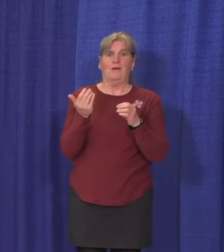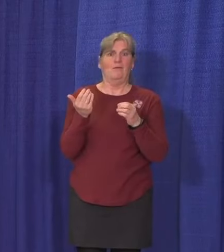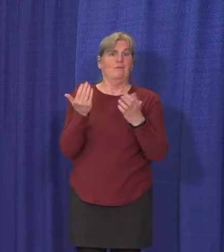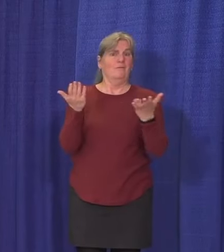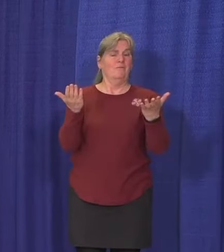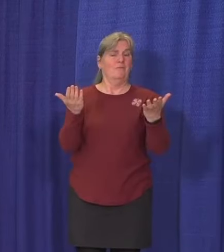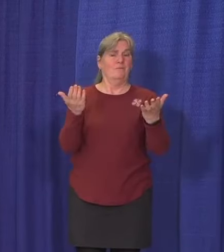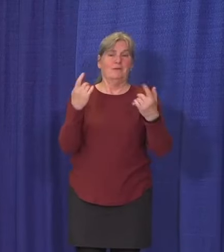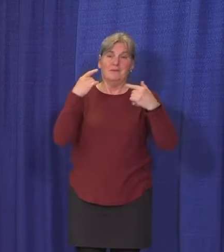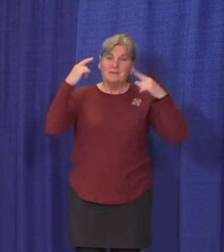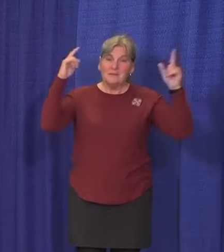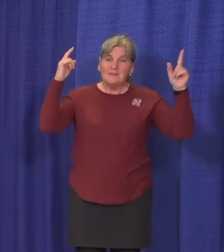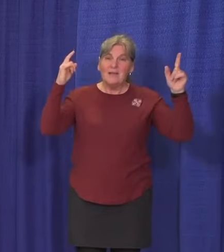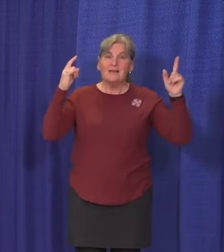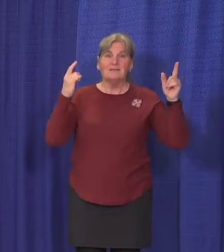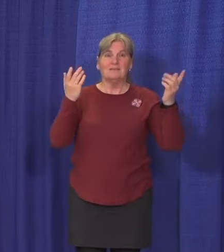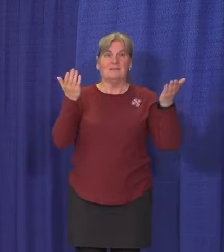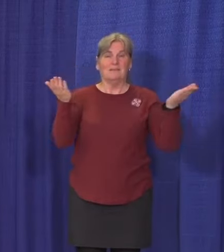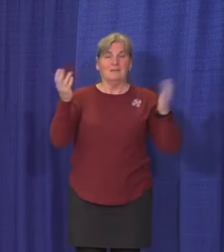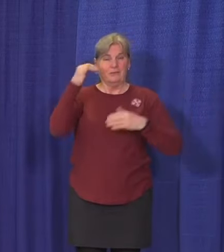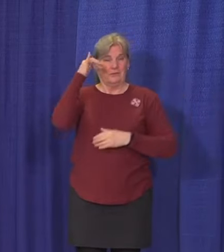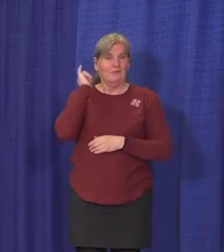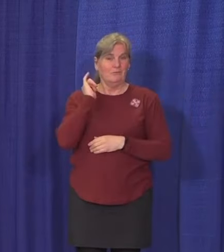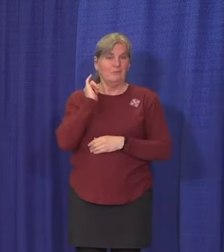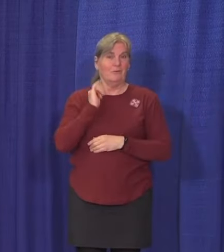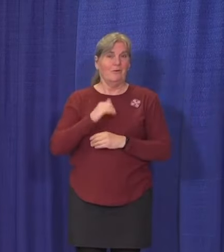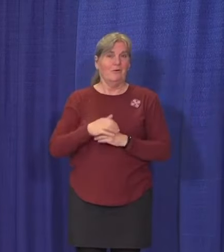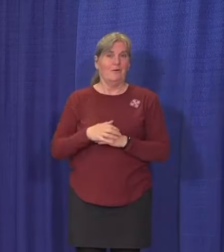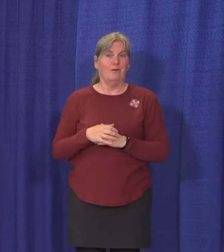much success as a community for